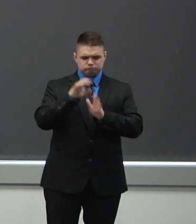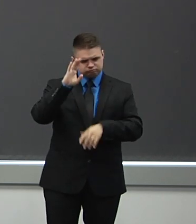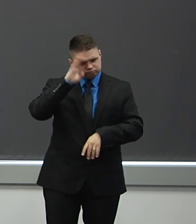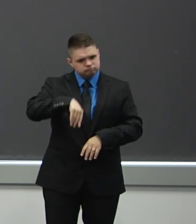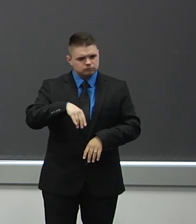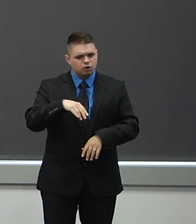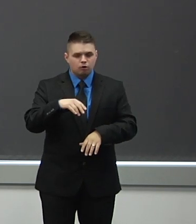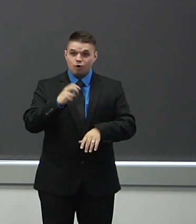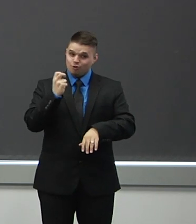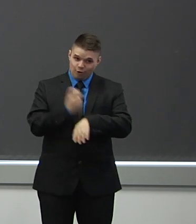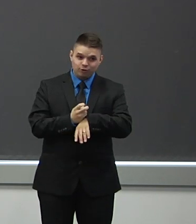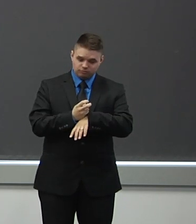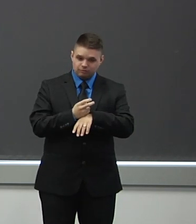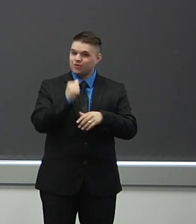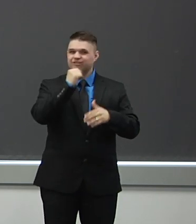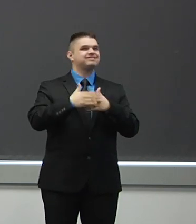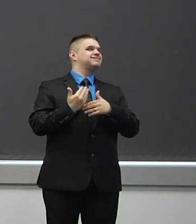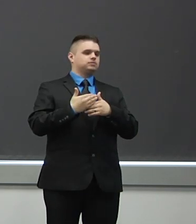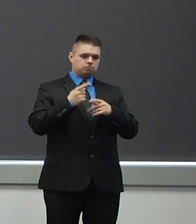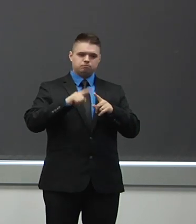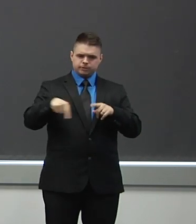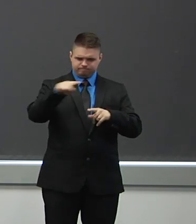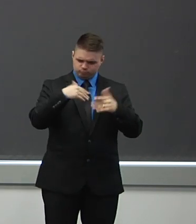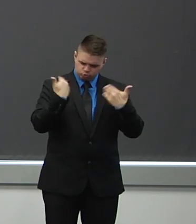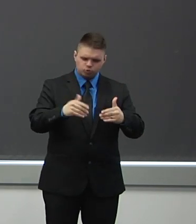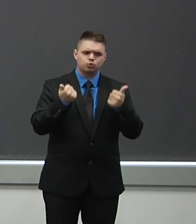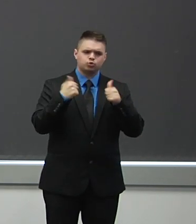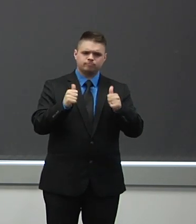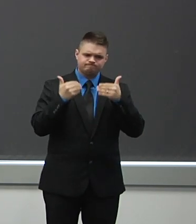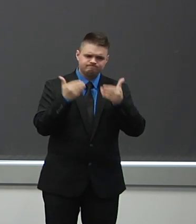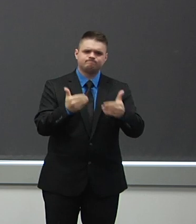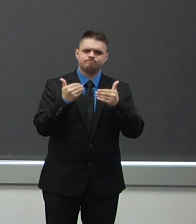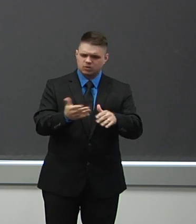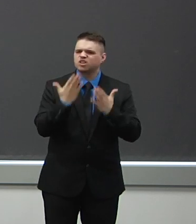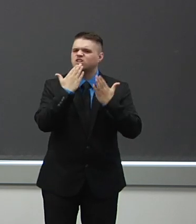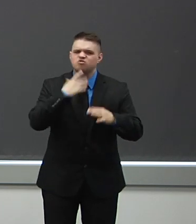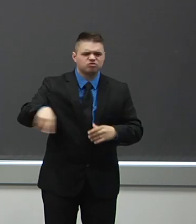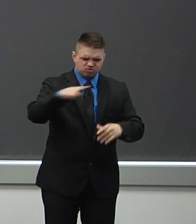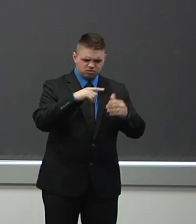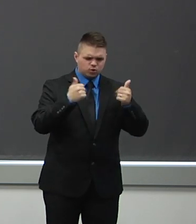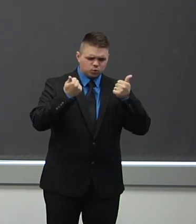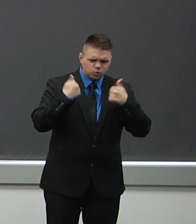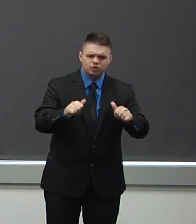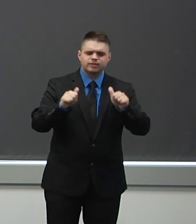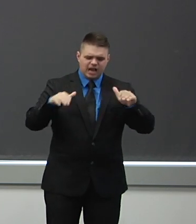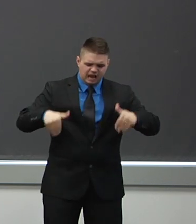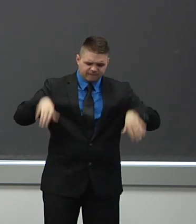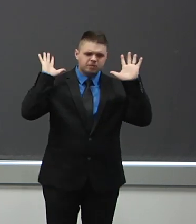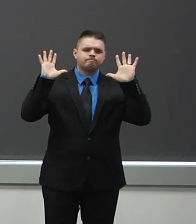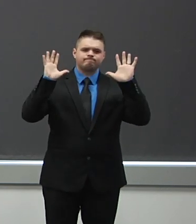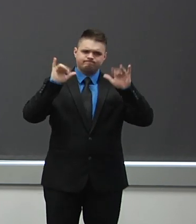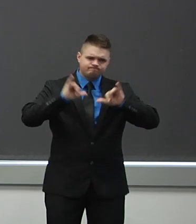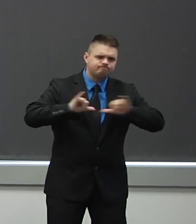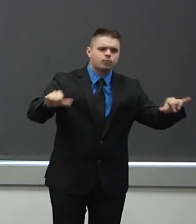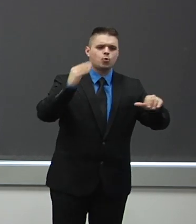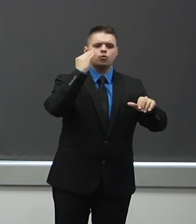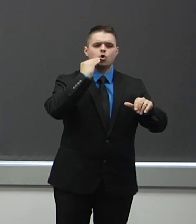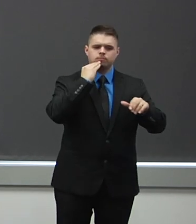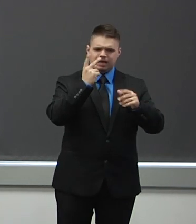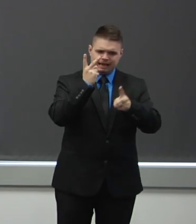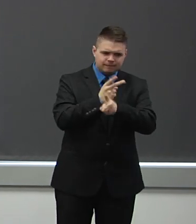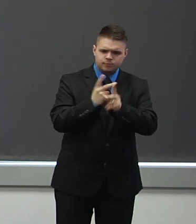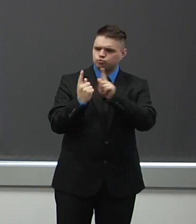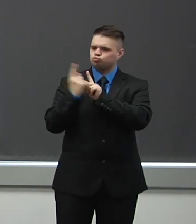every single Oregonian, and I thank you for your sacrifice. I also know that the measures that we've put